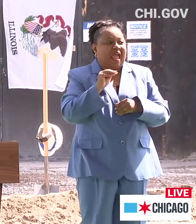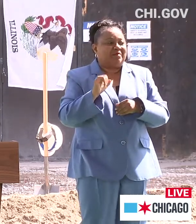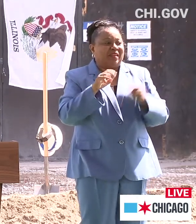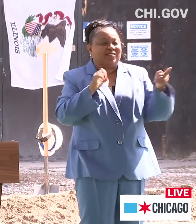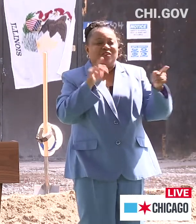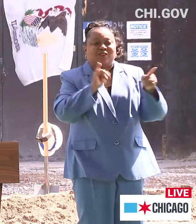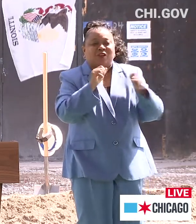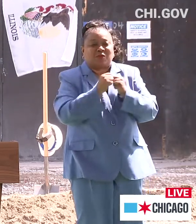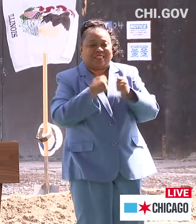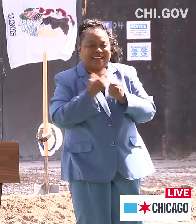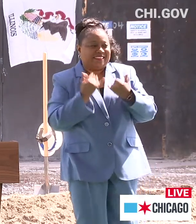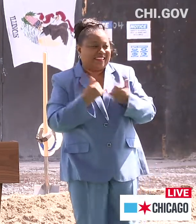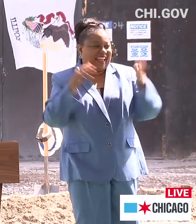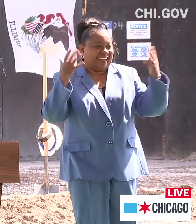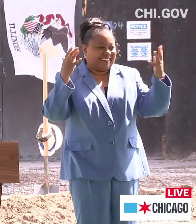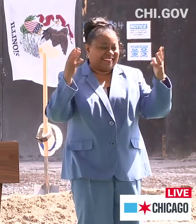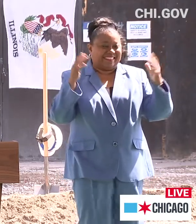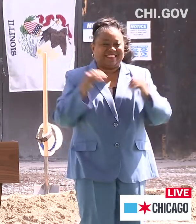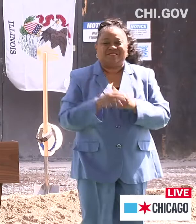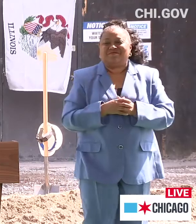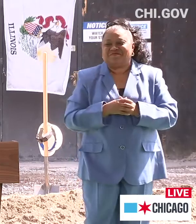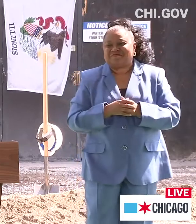Eshelman, who's also with us today.